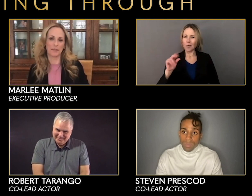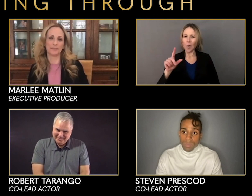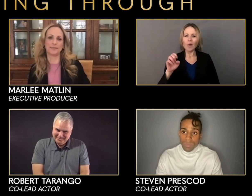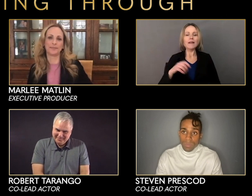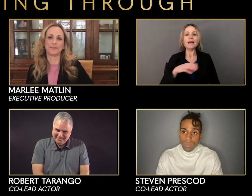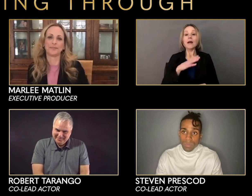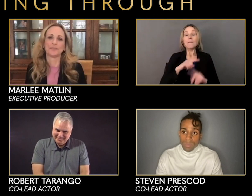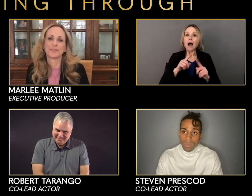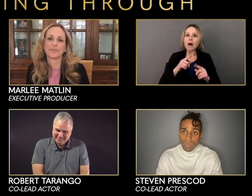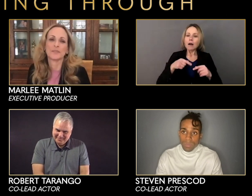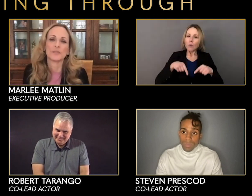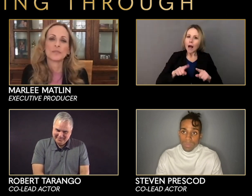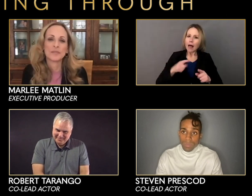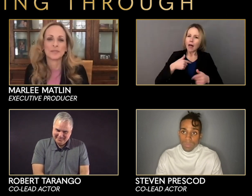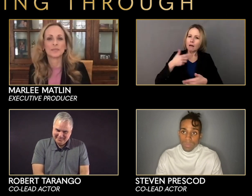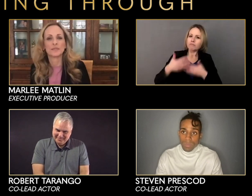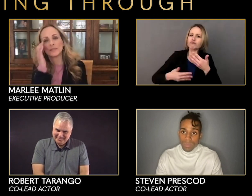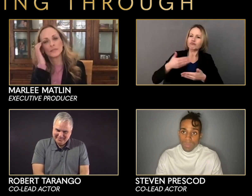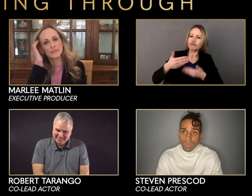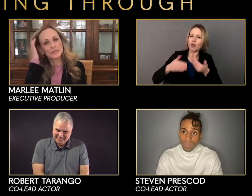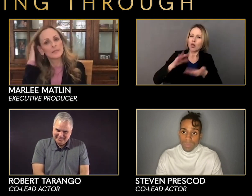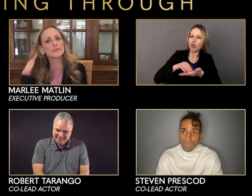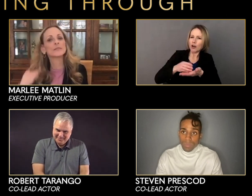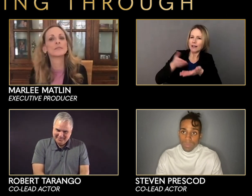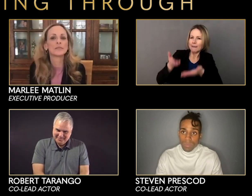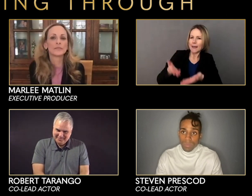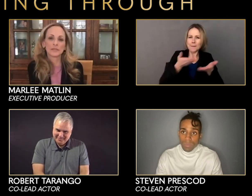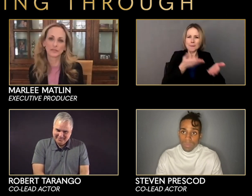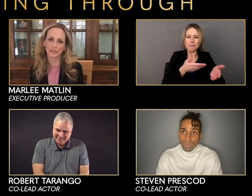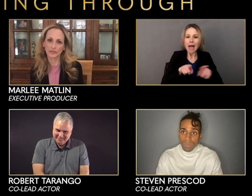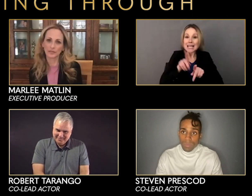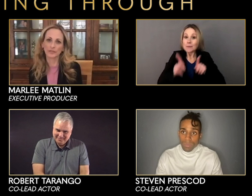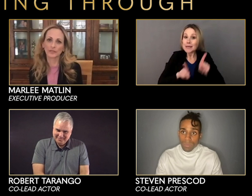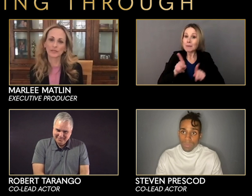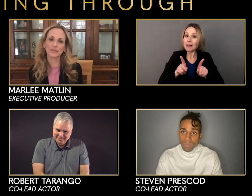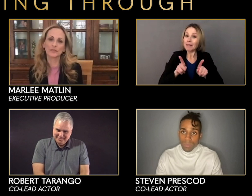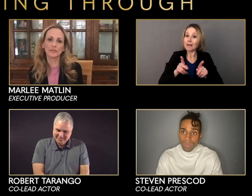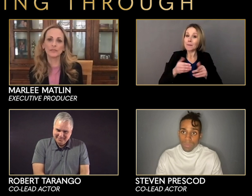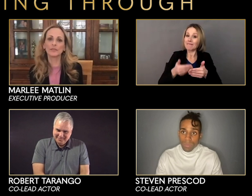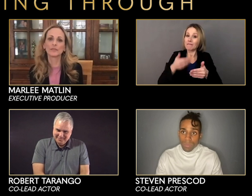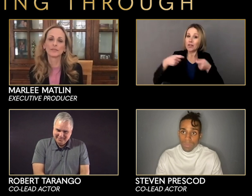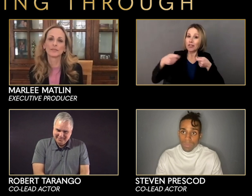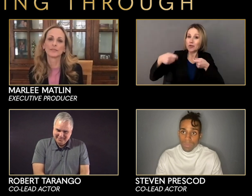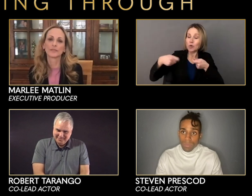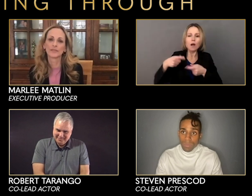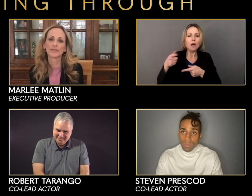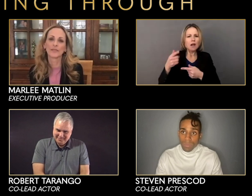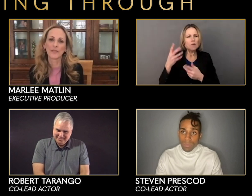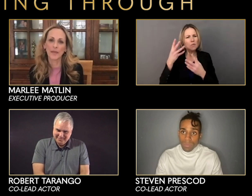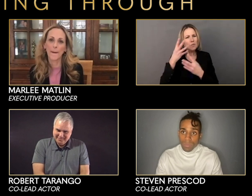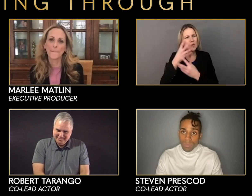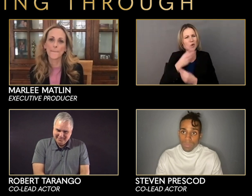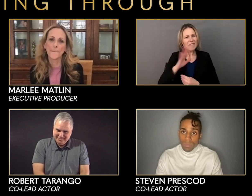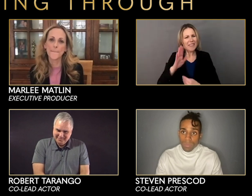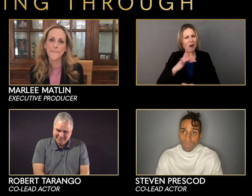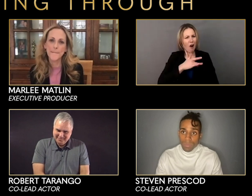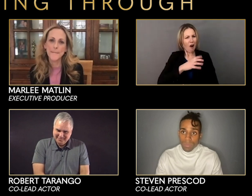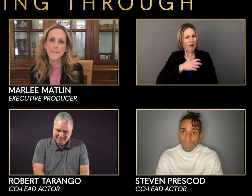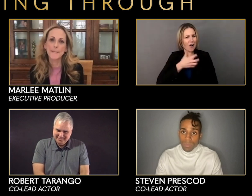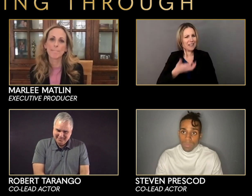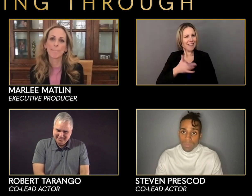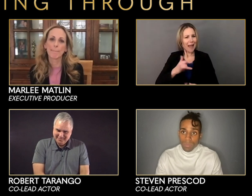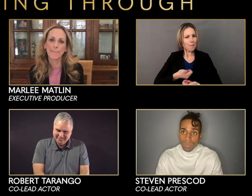people, you know, leading up to the shoot, they were also just had beautiful poet hearts who had things to add to it, and you know,